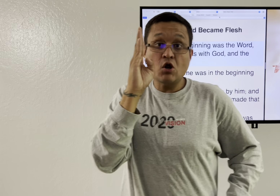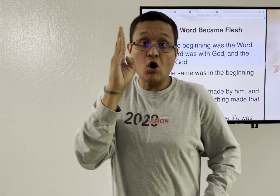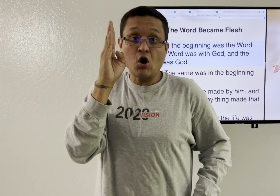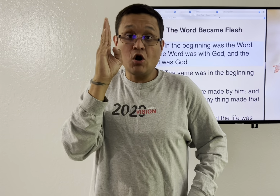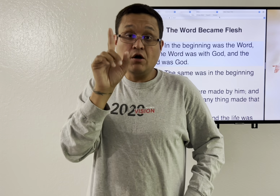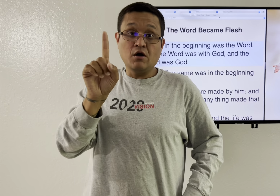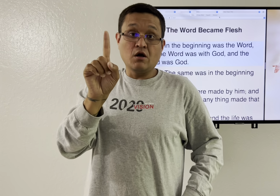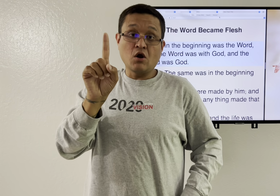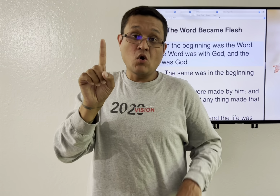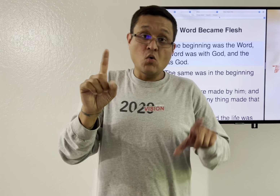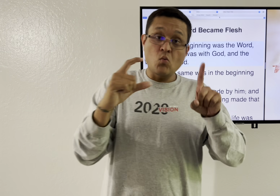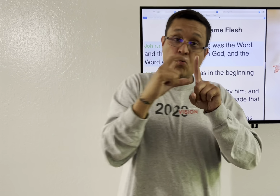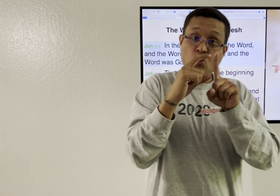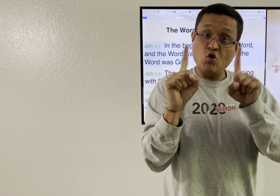It's not another person.